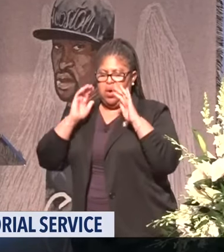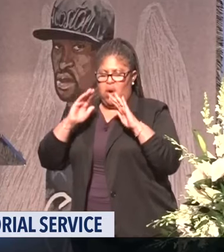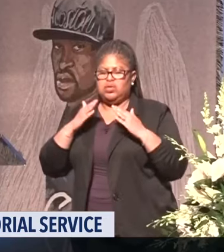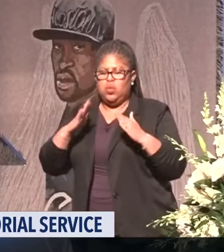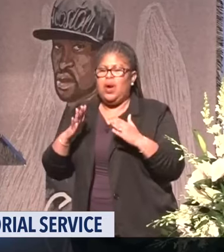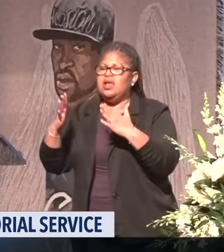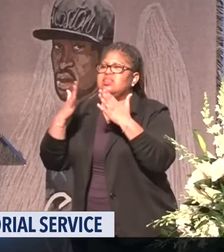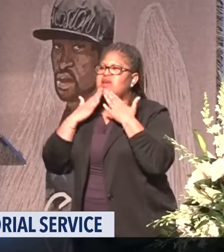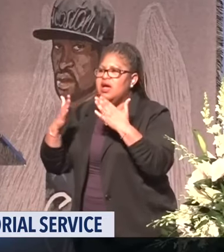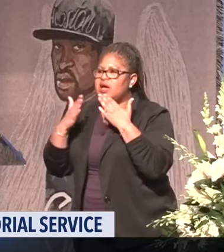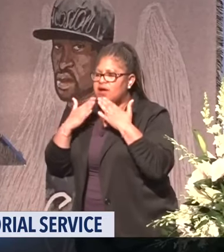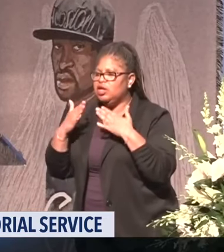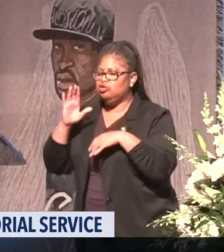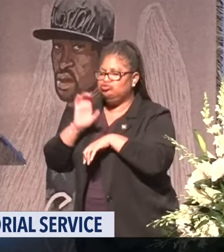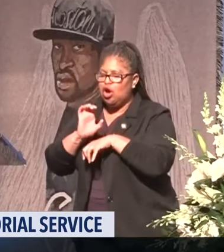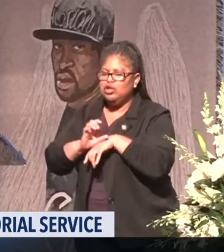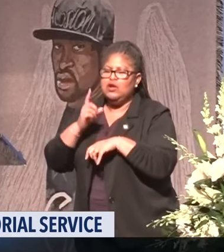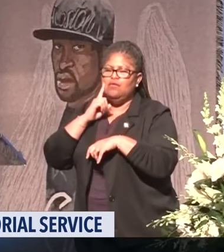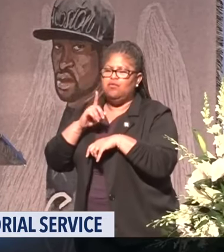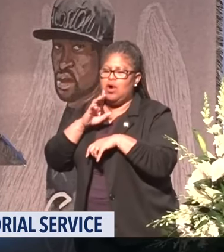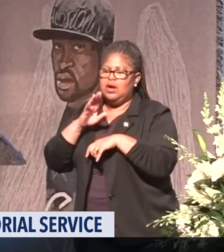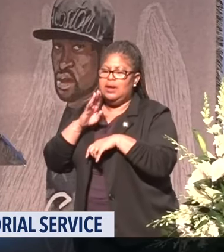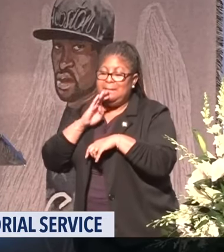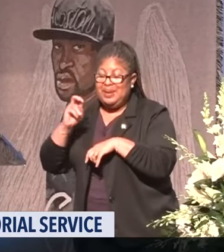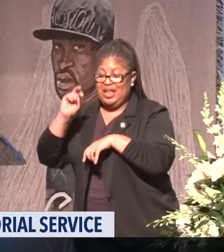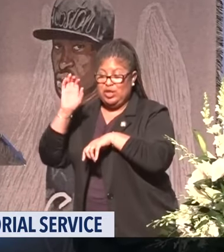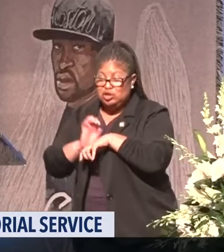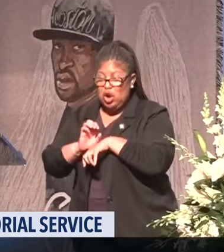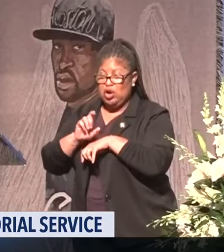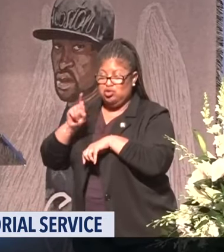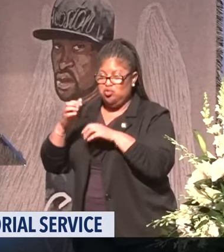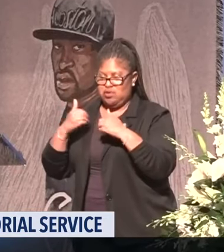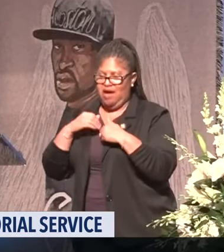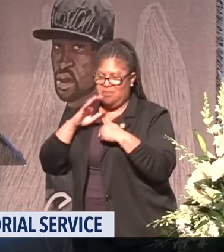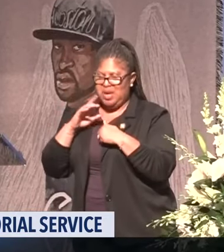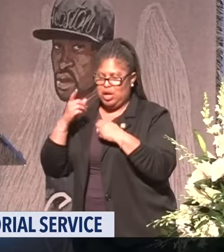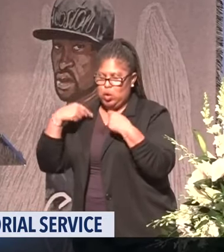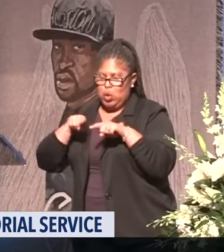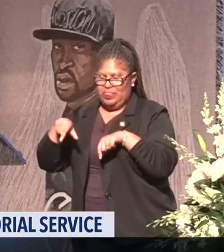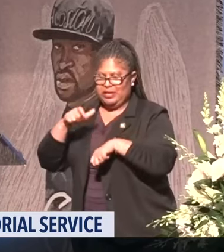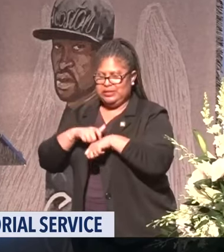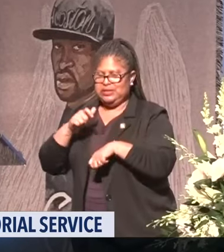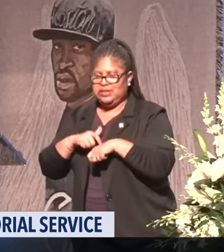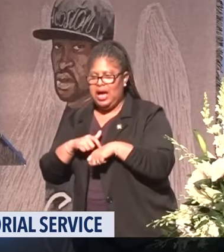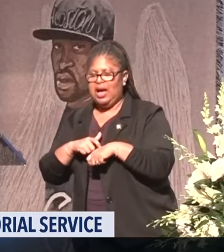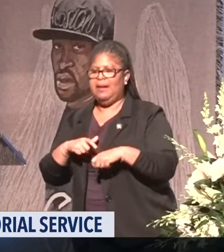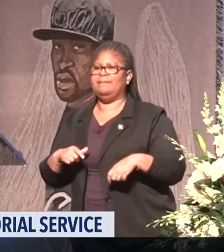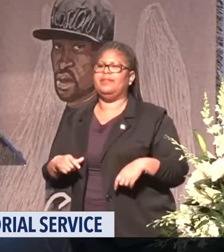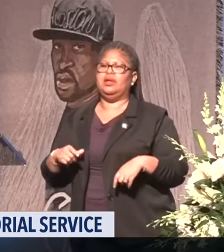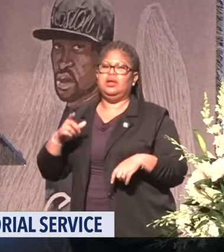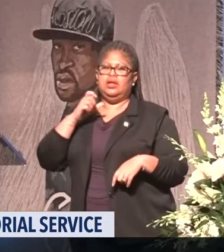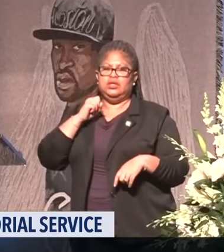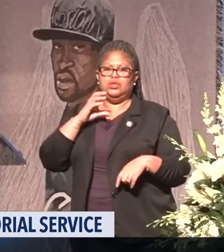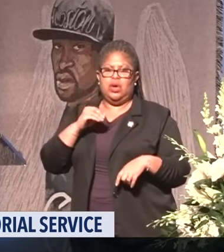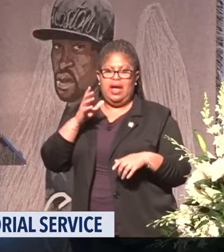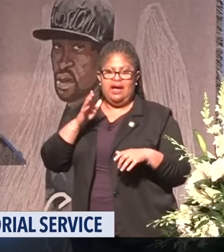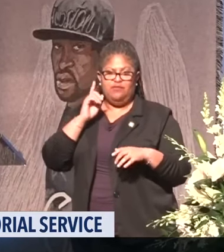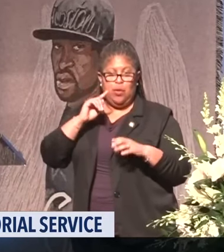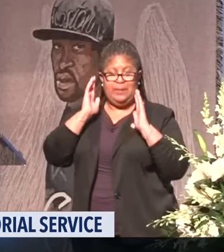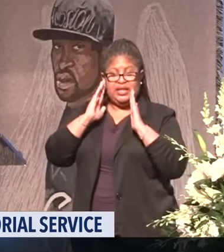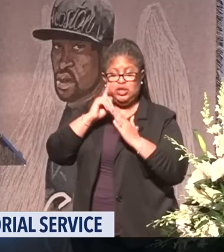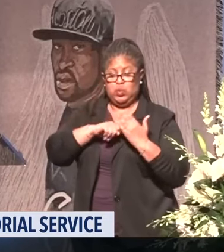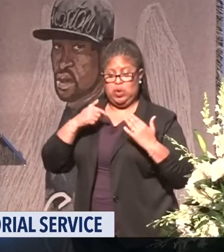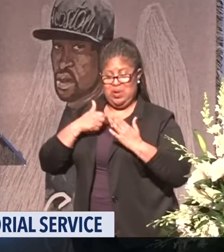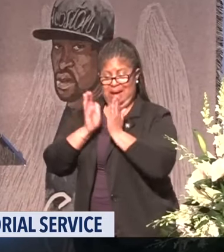for being uh the church that you have been throughout this time. Thank you beloved community for hearing what we have asked of you and